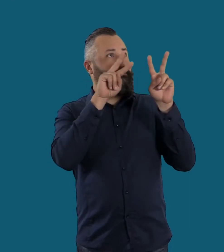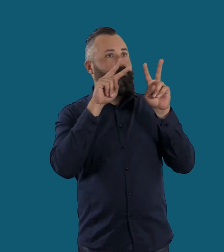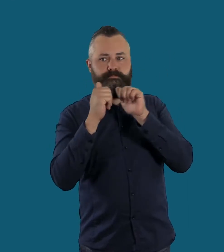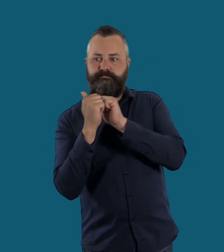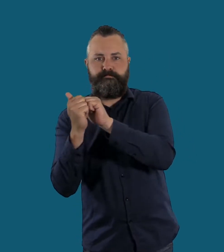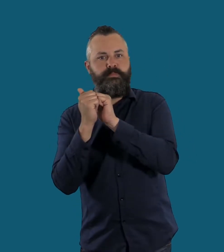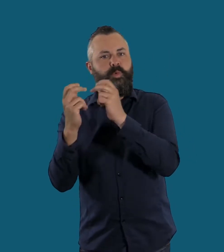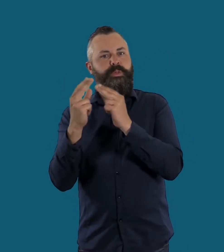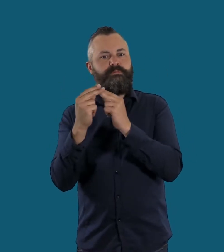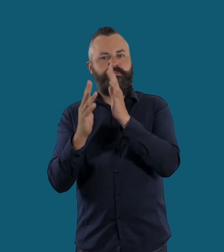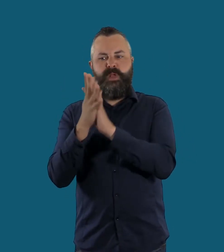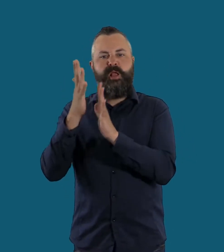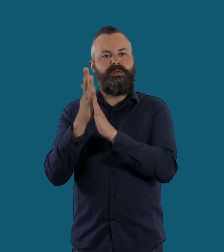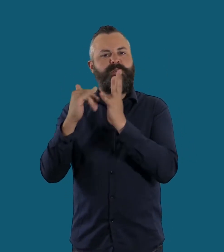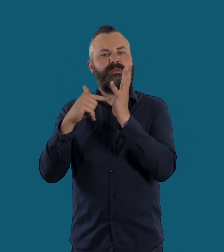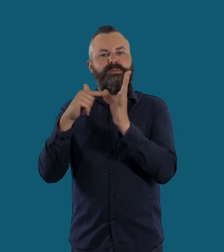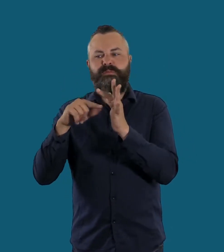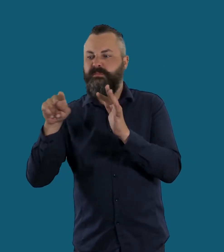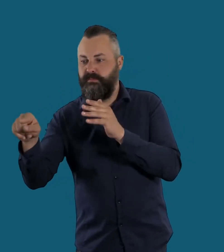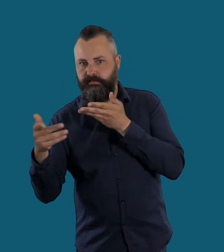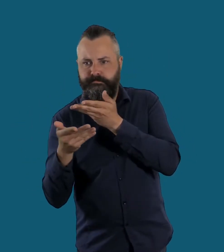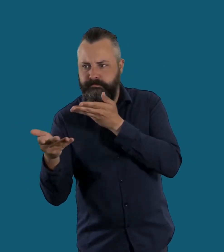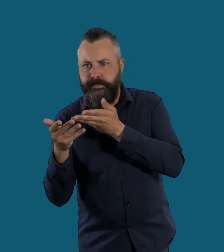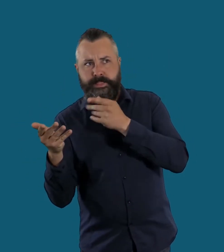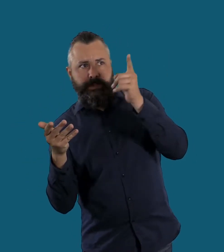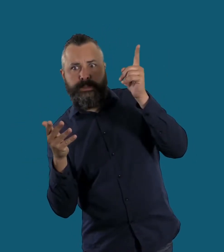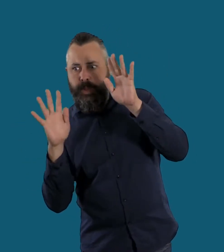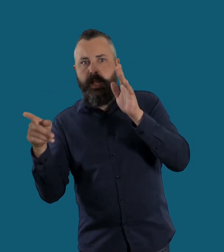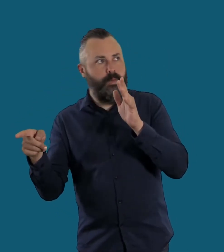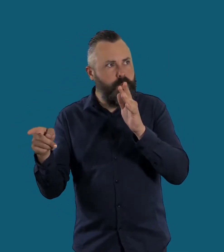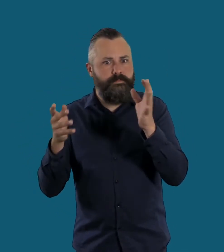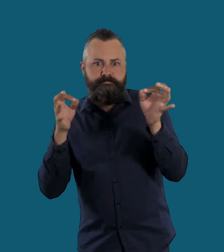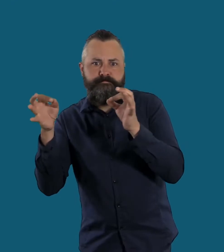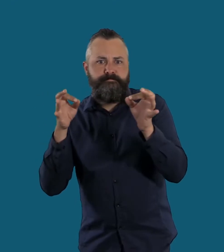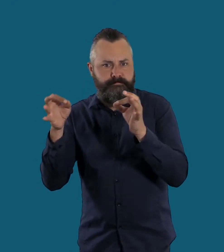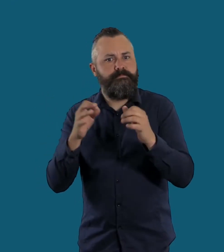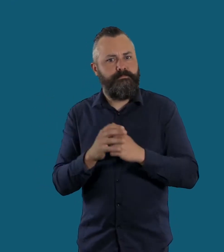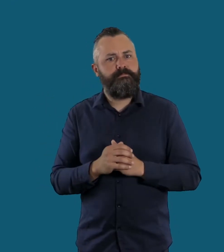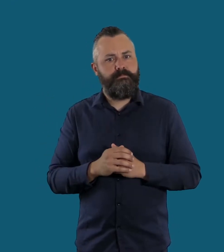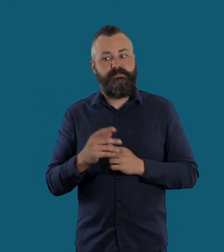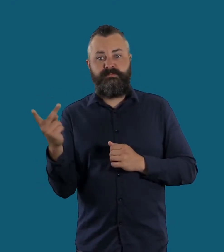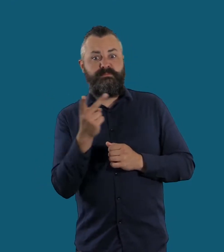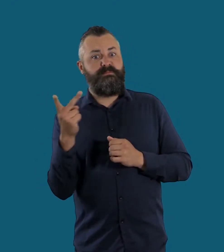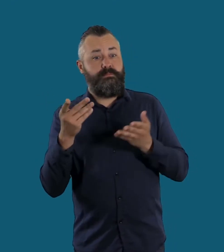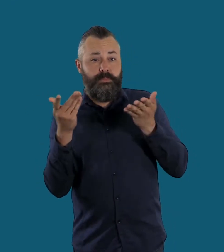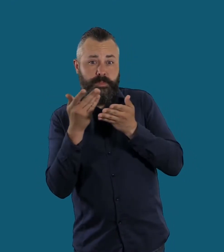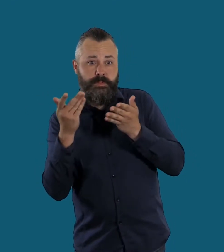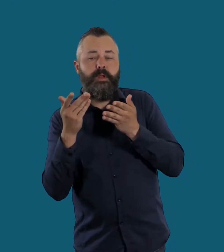These forecasts are then passed to state and territory fire authorities. Bushfire danger days are classified into an index that represents how